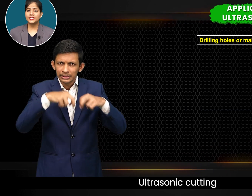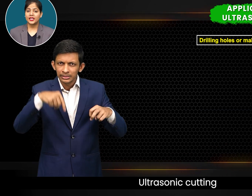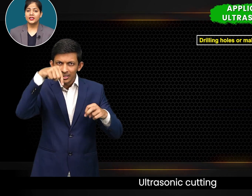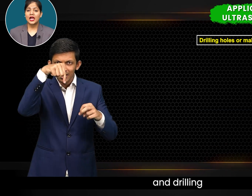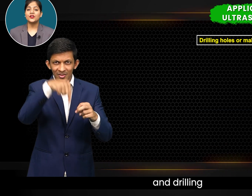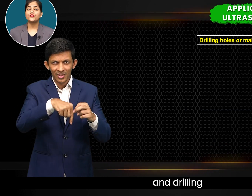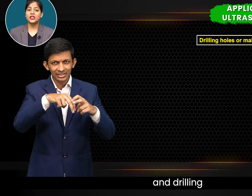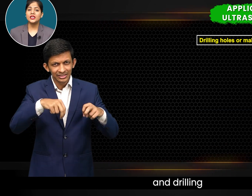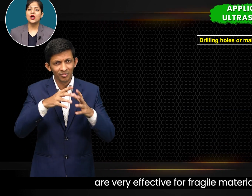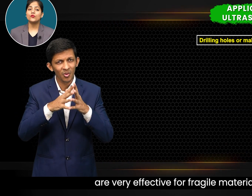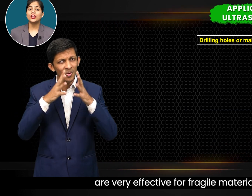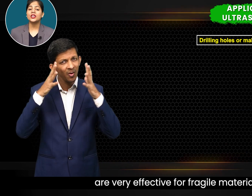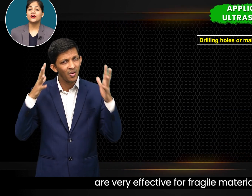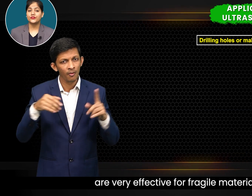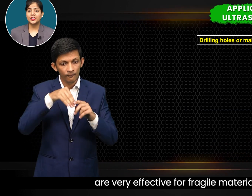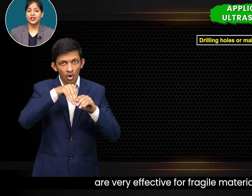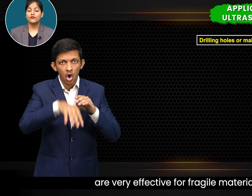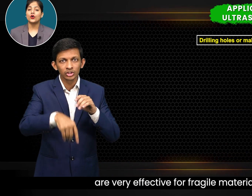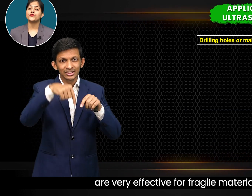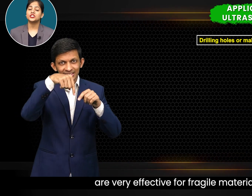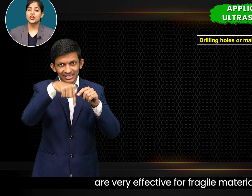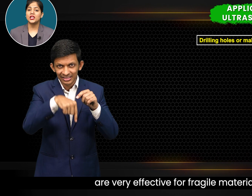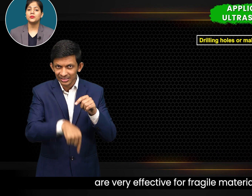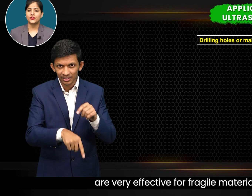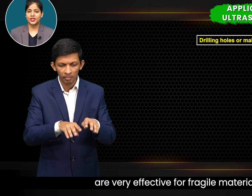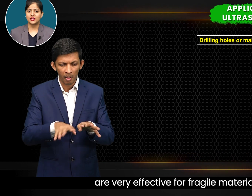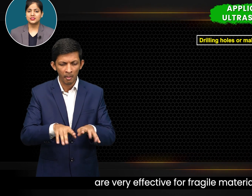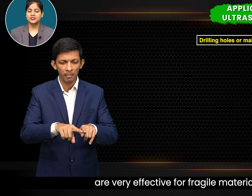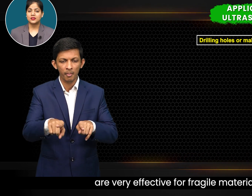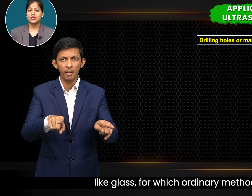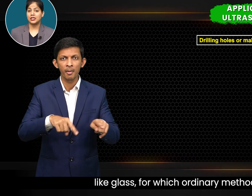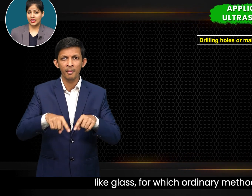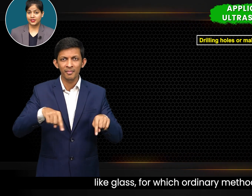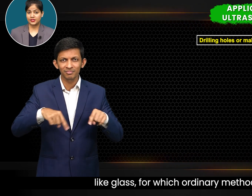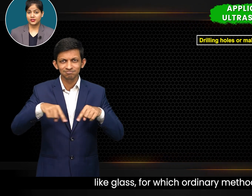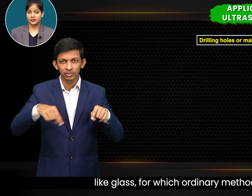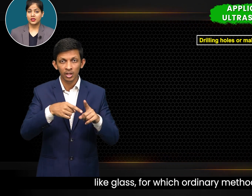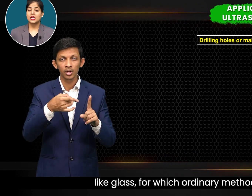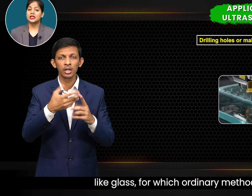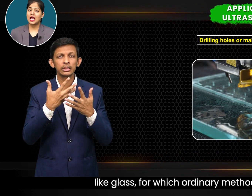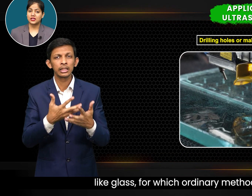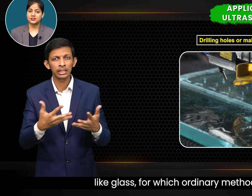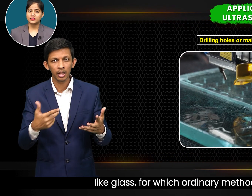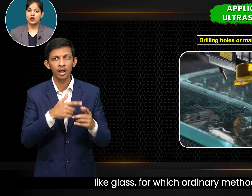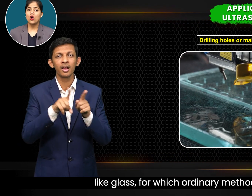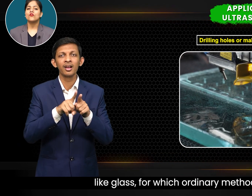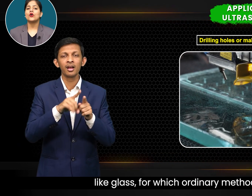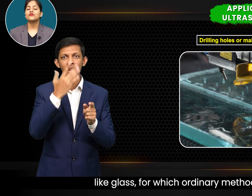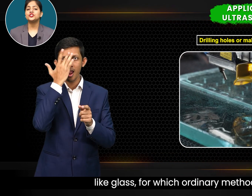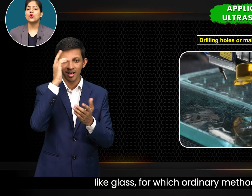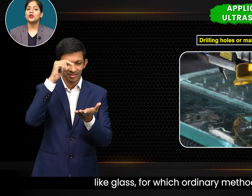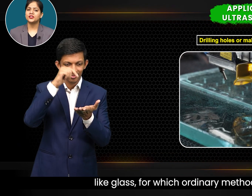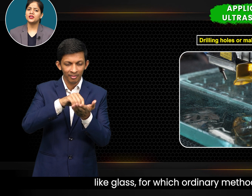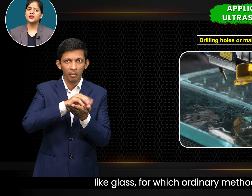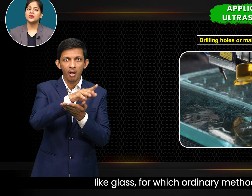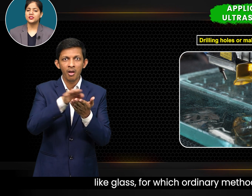Ultrasonic cutting and drilling are very effective for fragile materials like glass, for